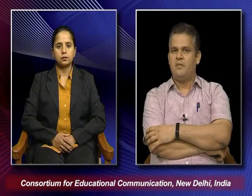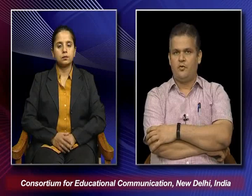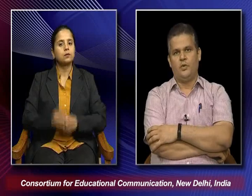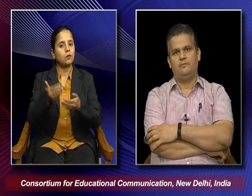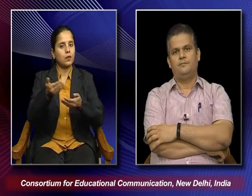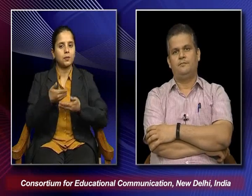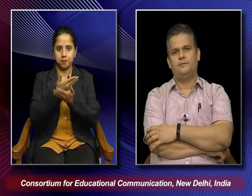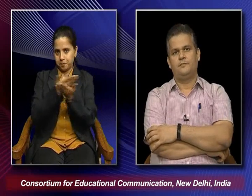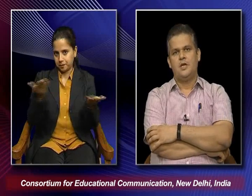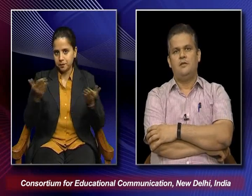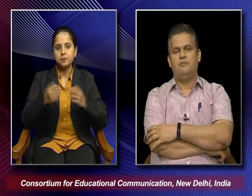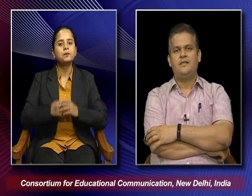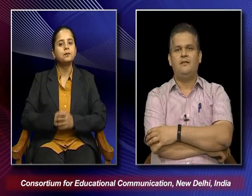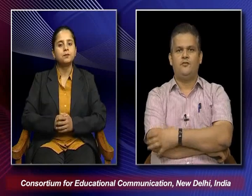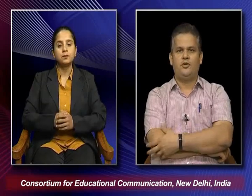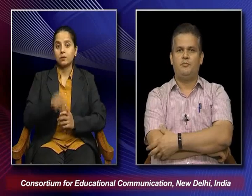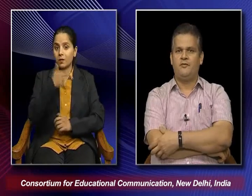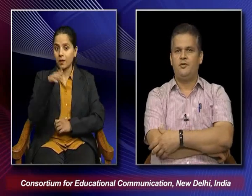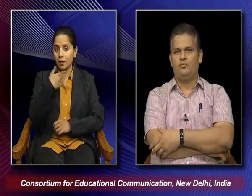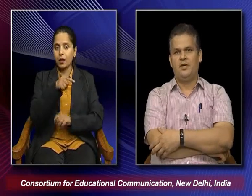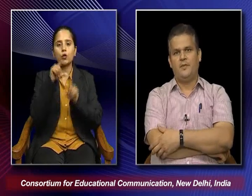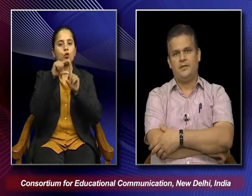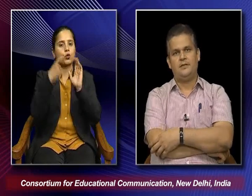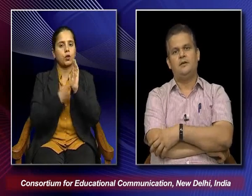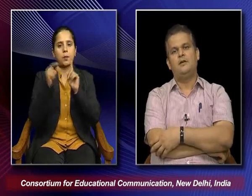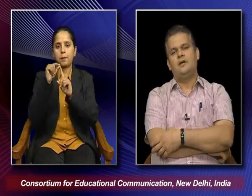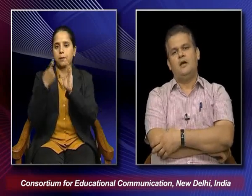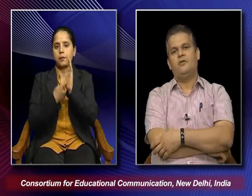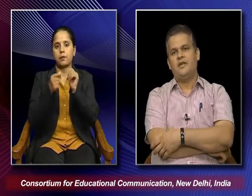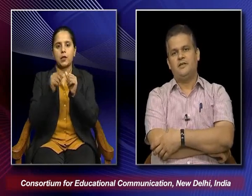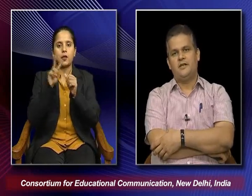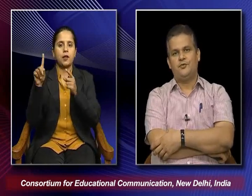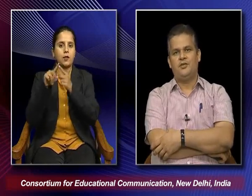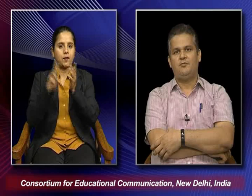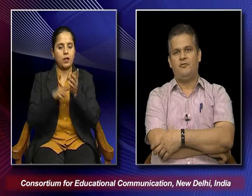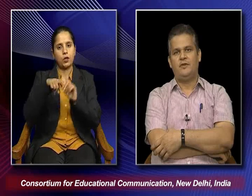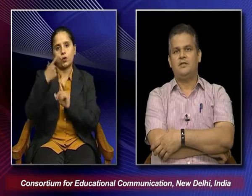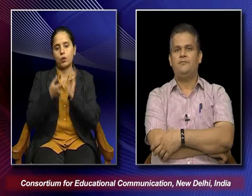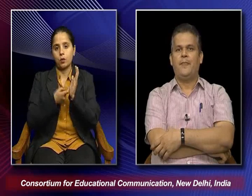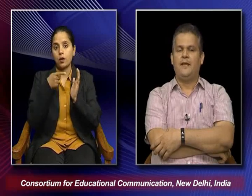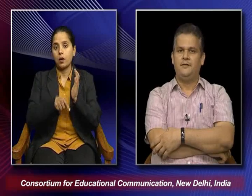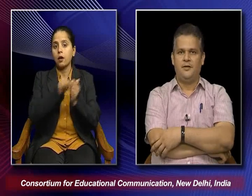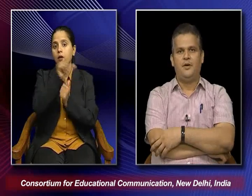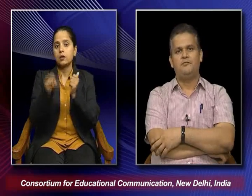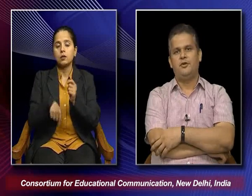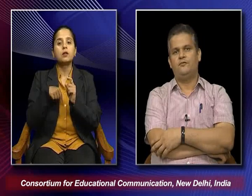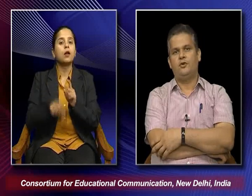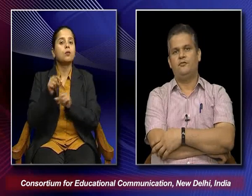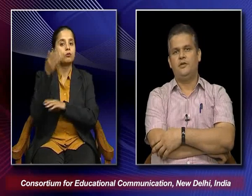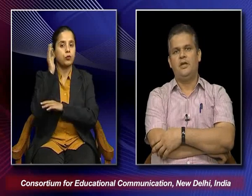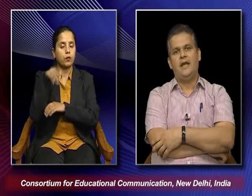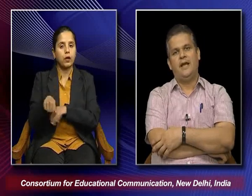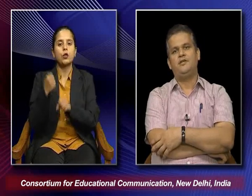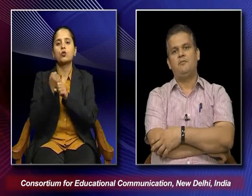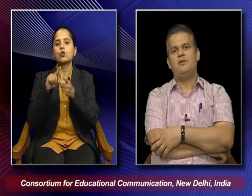Welcome everyone. Myself Dr. Praveen Kumar Pathak. I'm working as an associate professor in the Department of